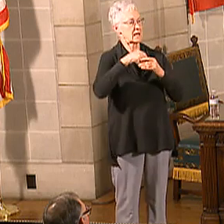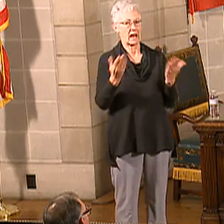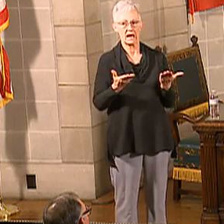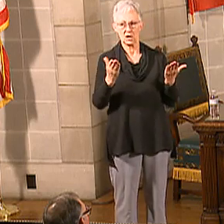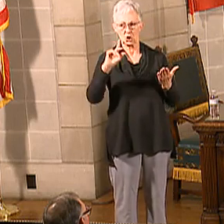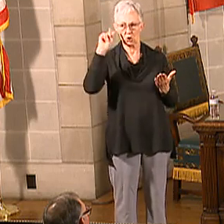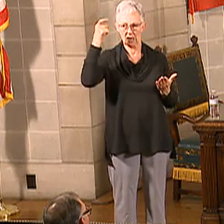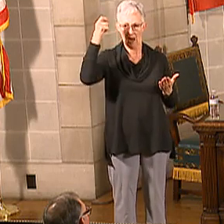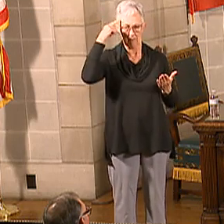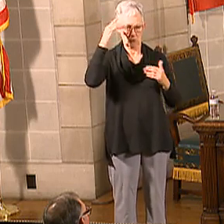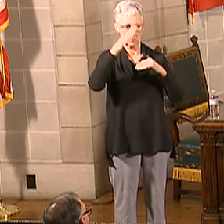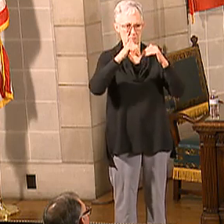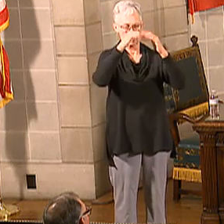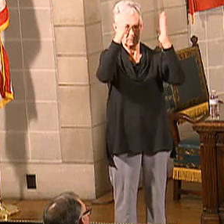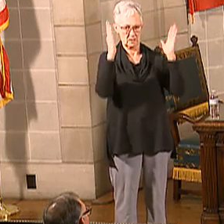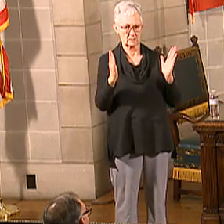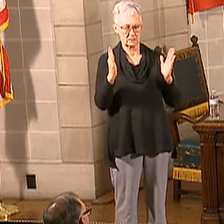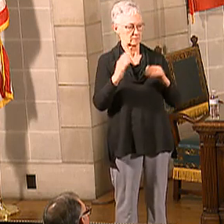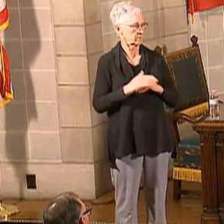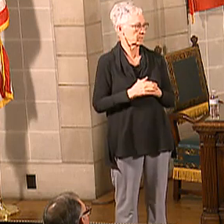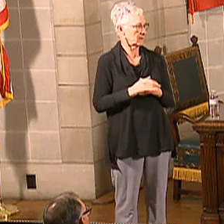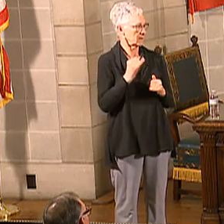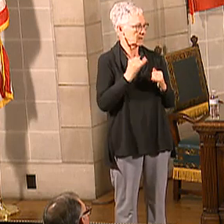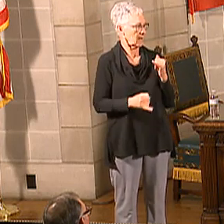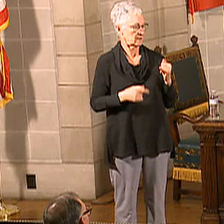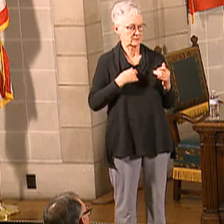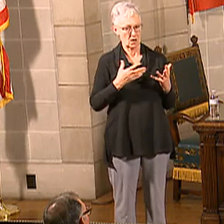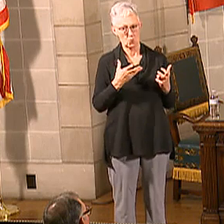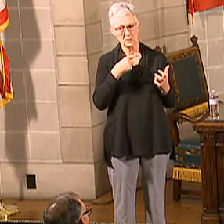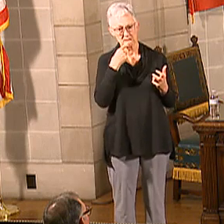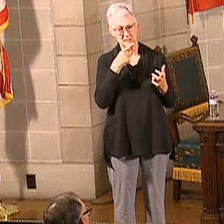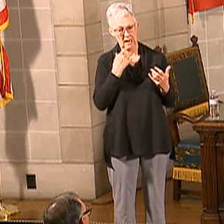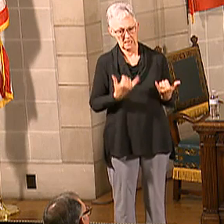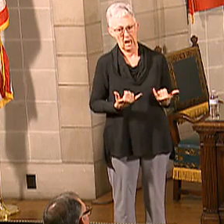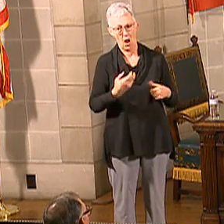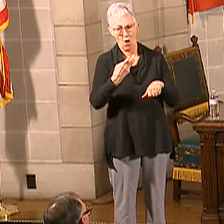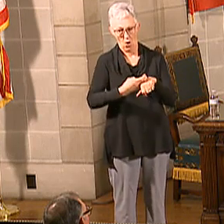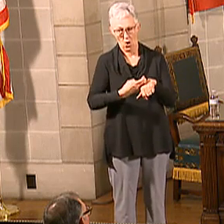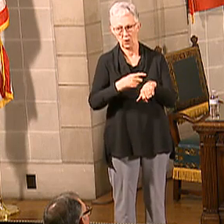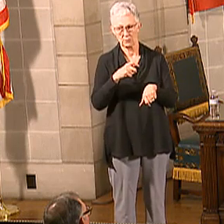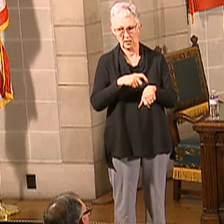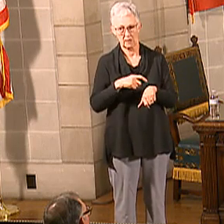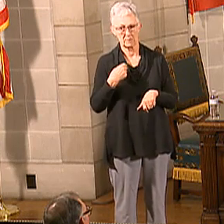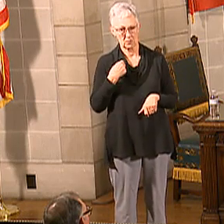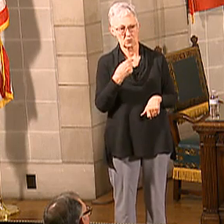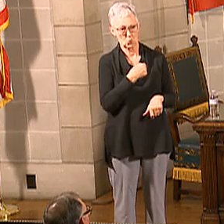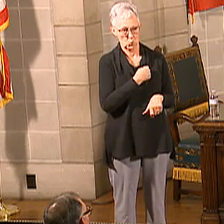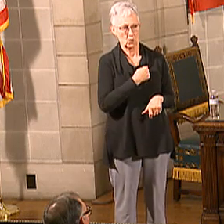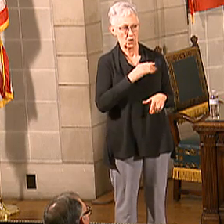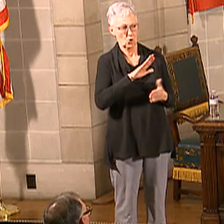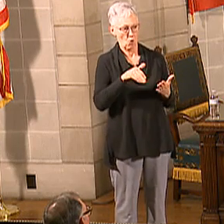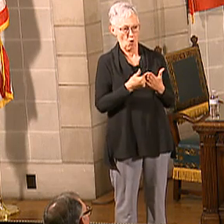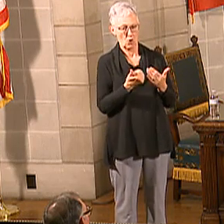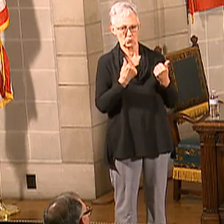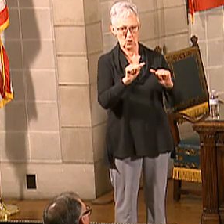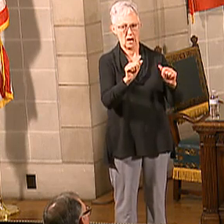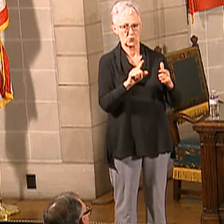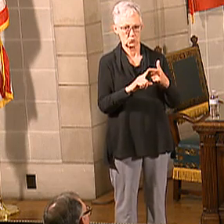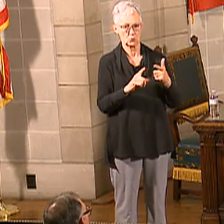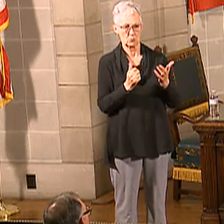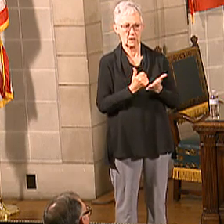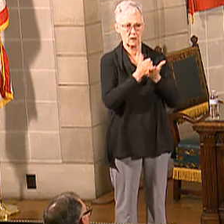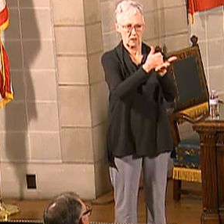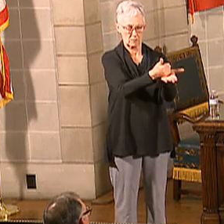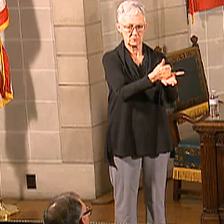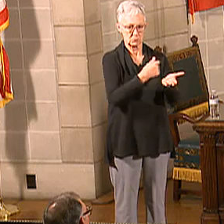all Nebraskans. I know this is a hard time, and we're all stepping up, and it just makes me so proud to be a Nebraskan when I